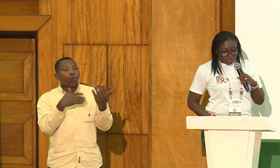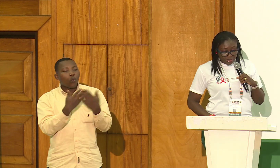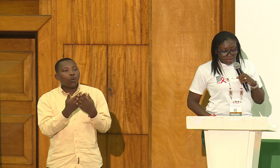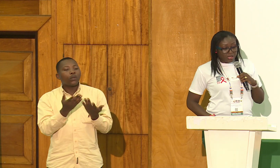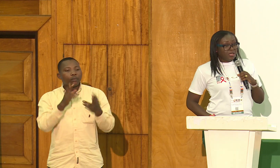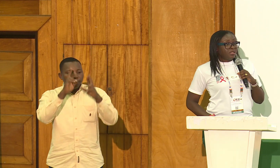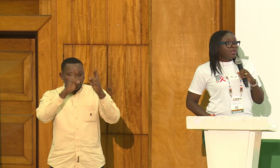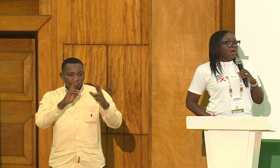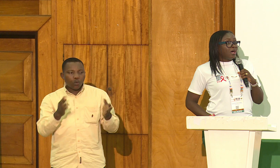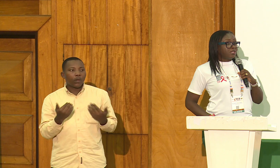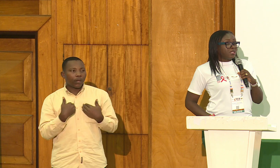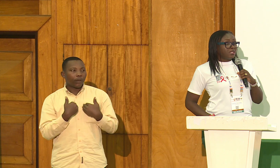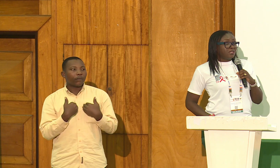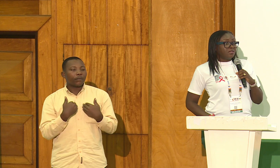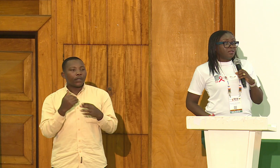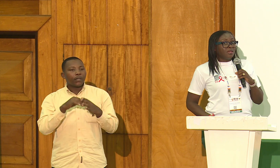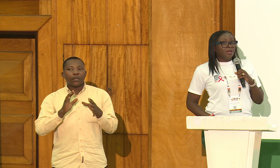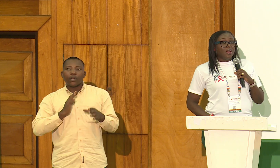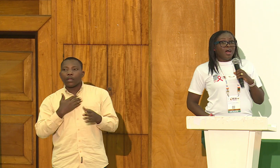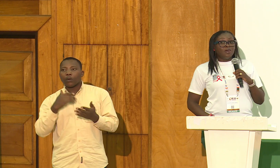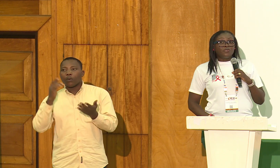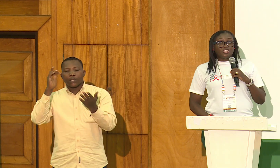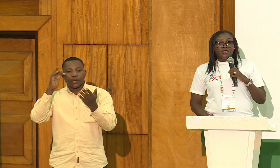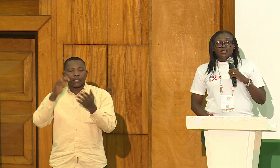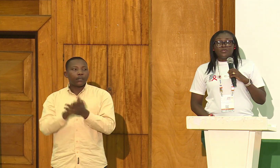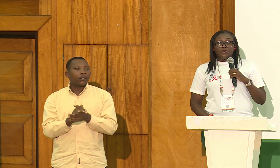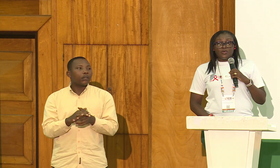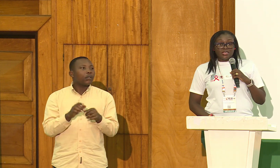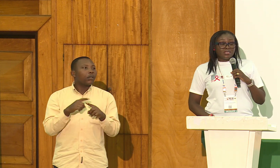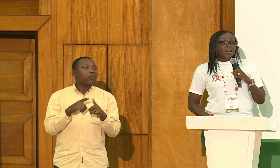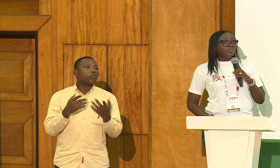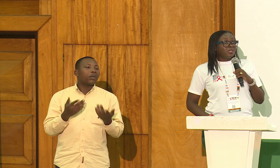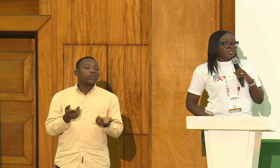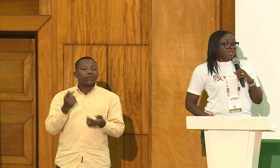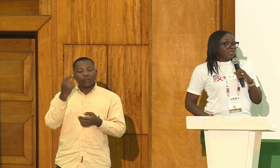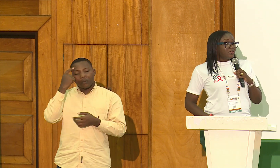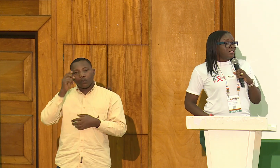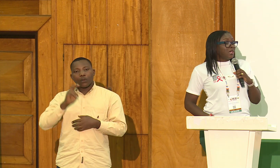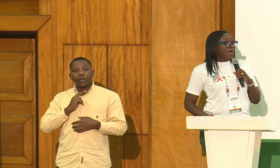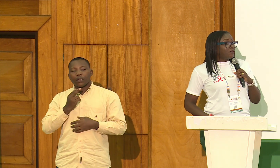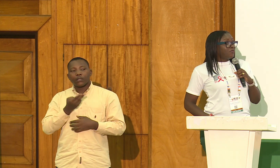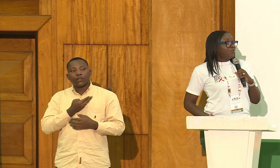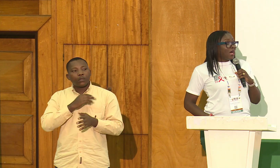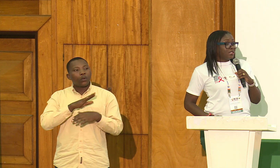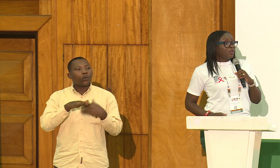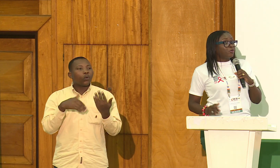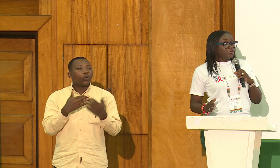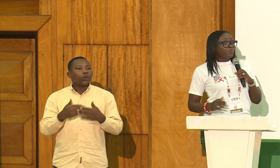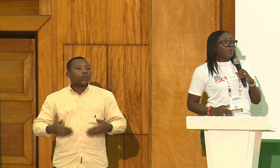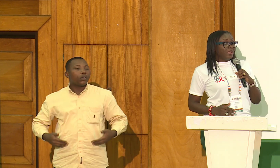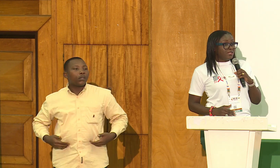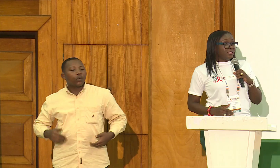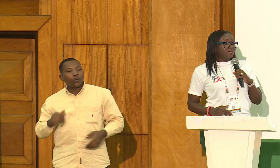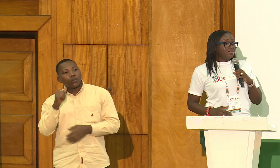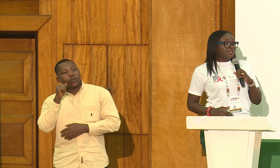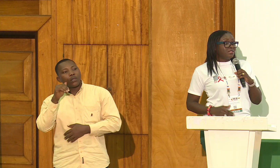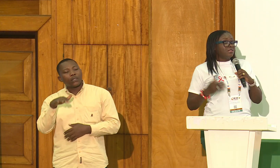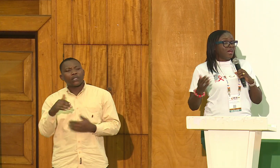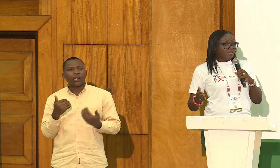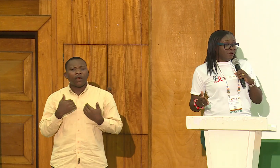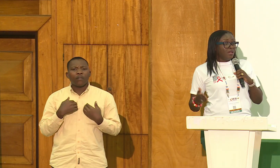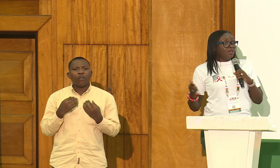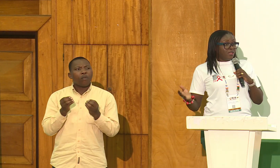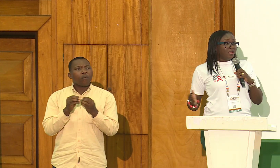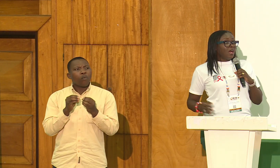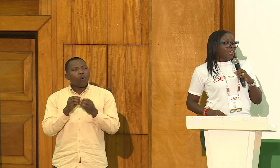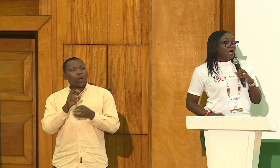had in our study. Unfortunately for us, the adolescents have had a lot more NCDs